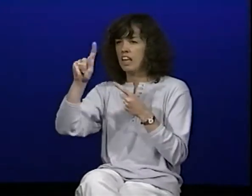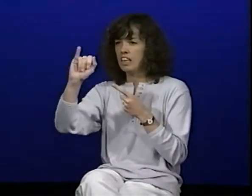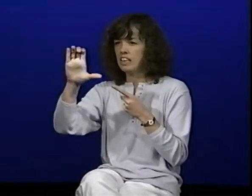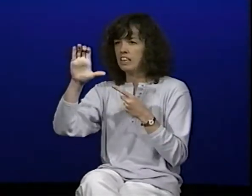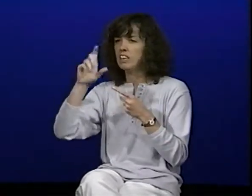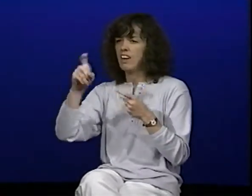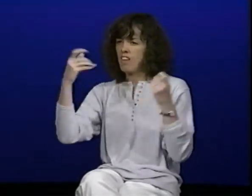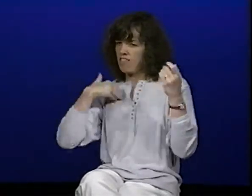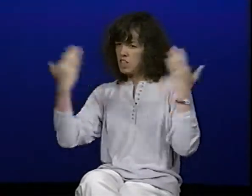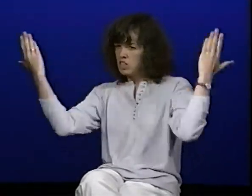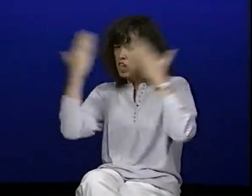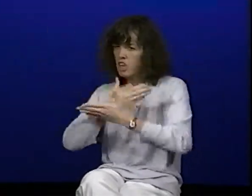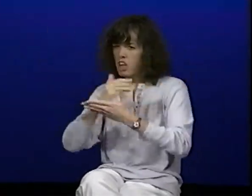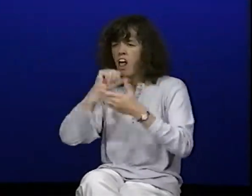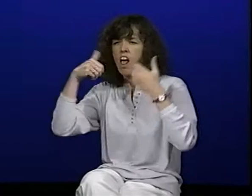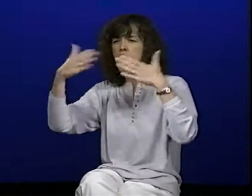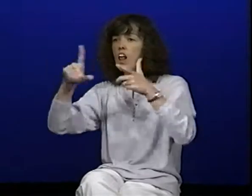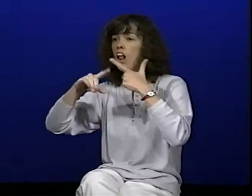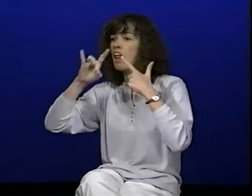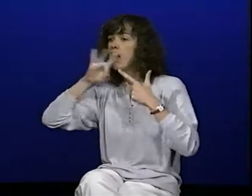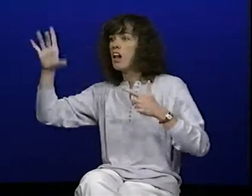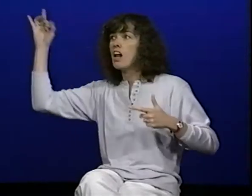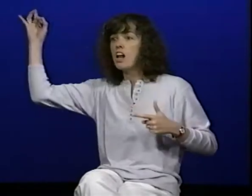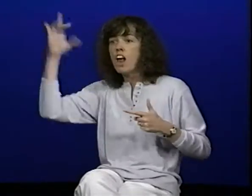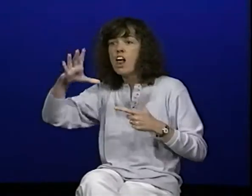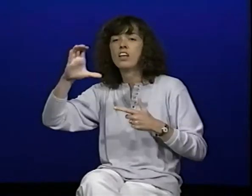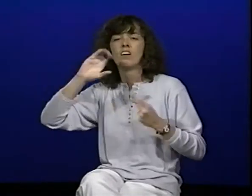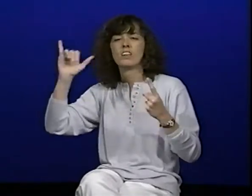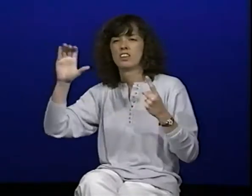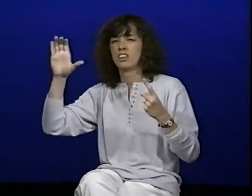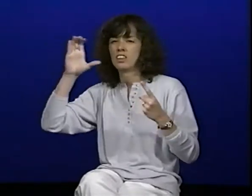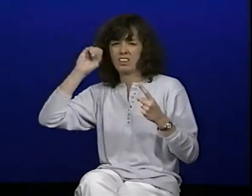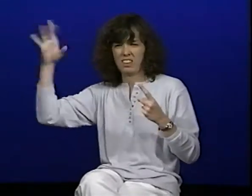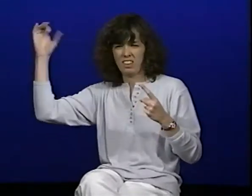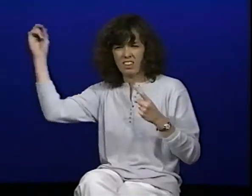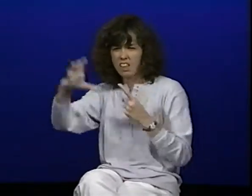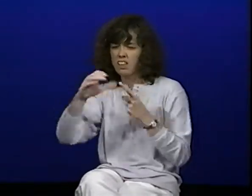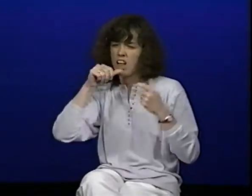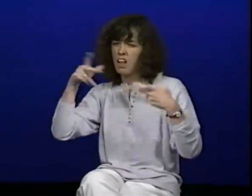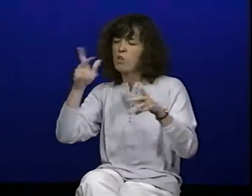room. You might want to go to the attic, where there isn't too much light.